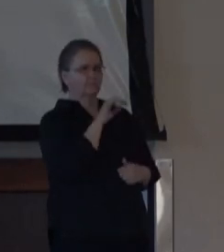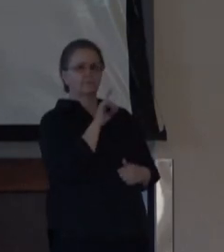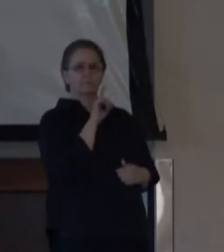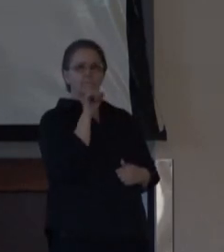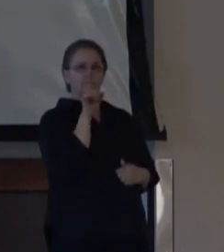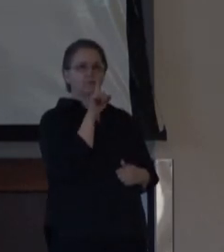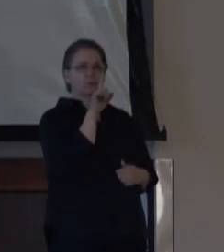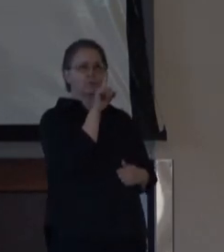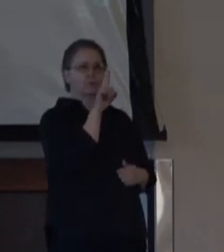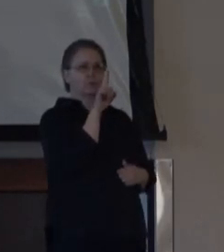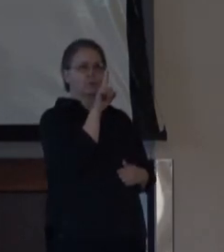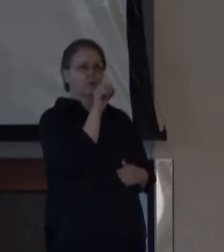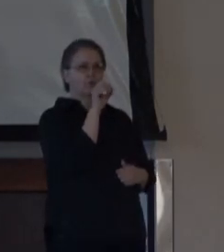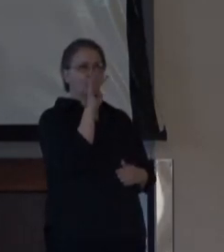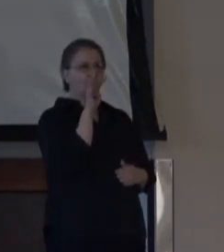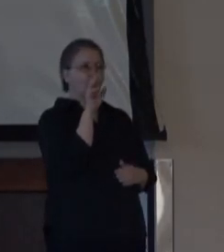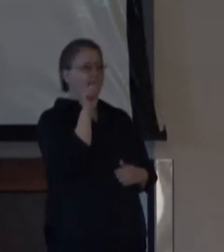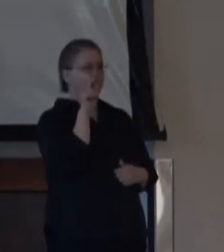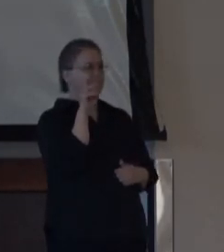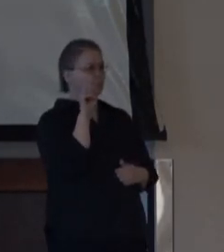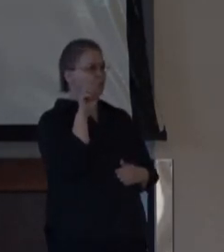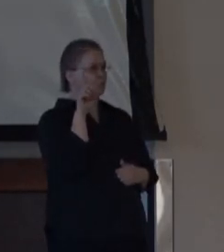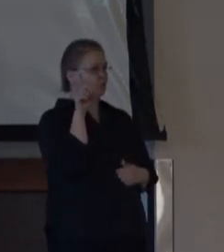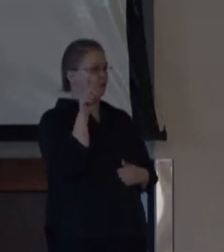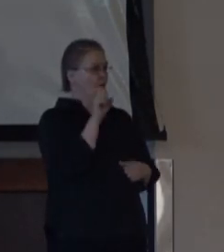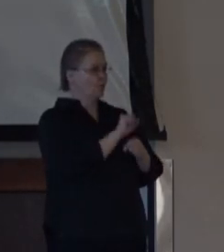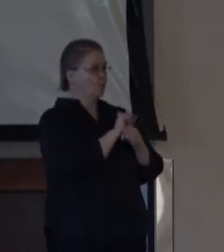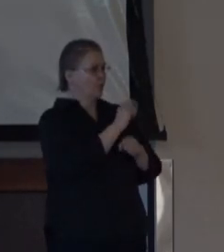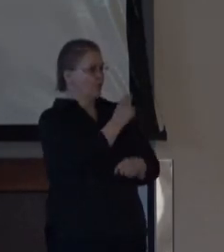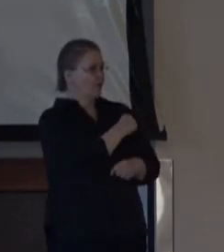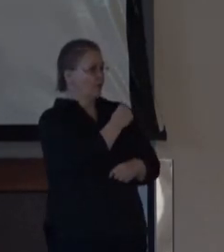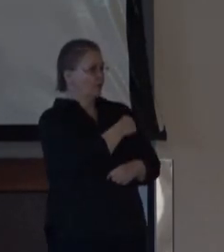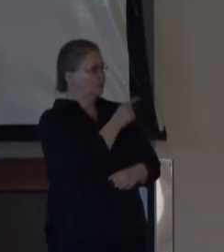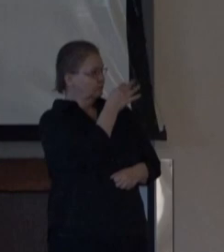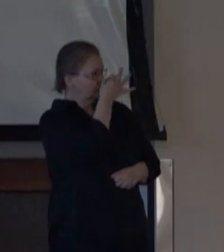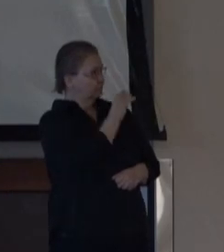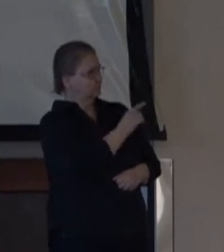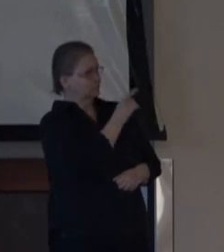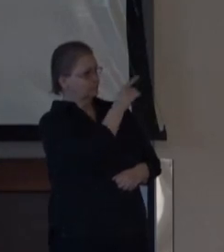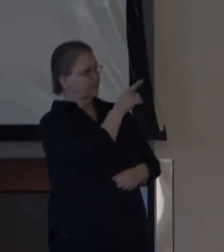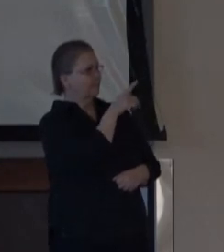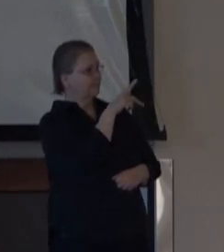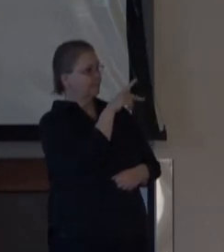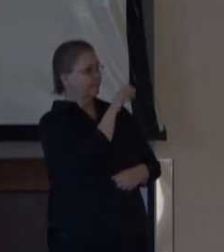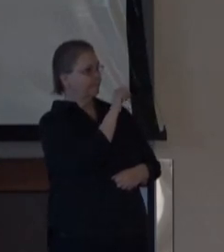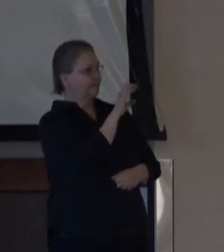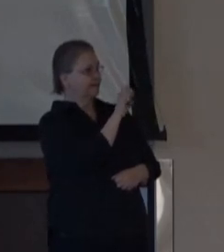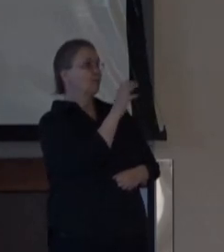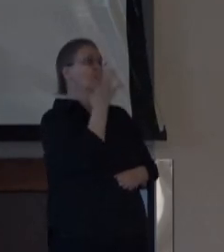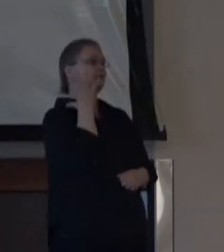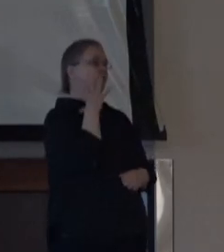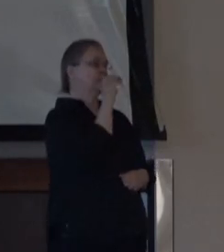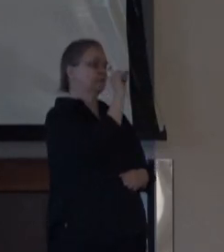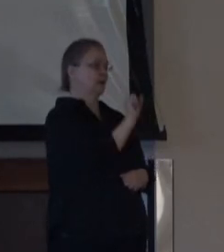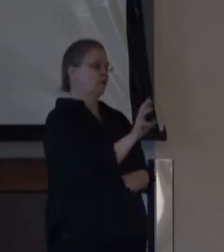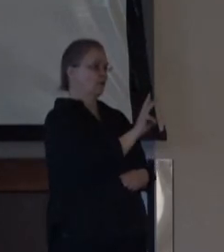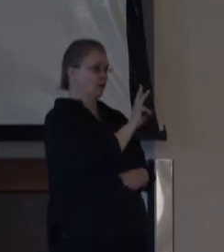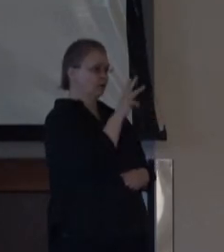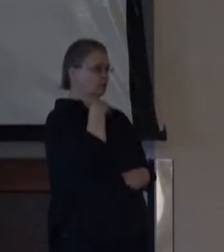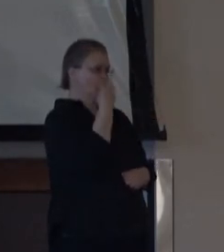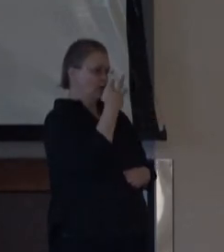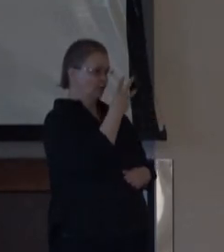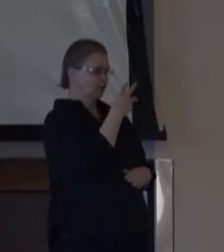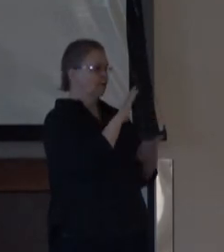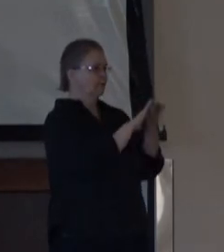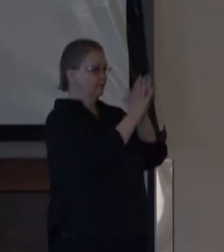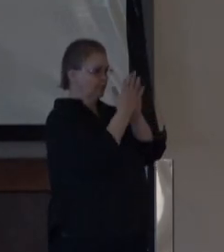lived off 104th Avenue, and I worked at the hospital right next door. It was Peace Health, well, it was Southwest Washington Medical Center then,